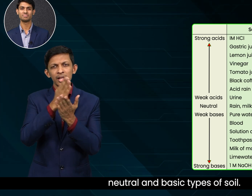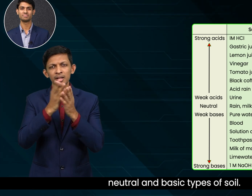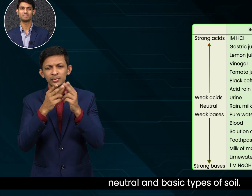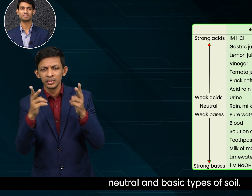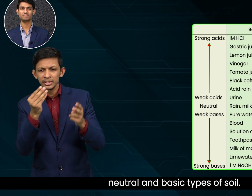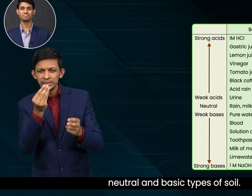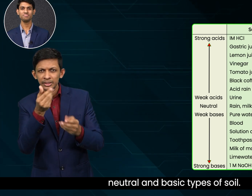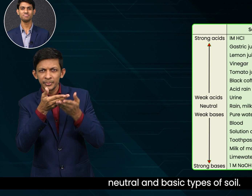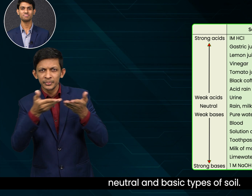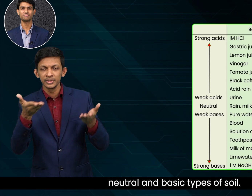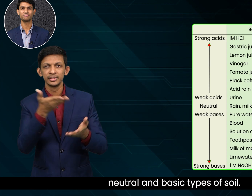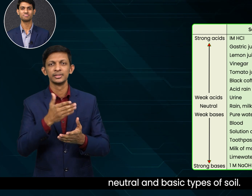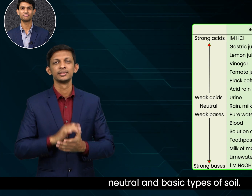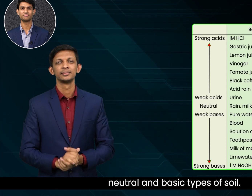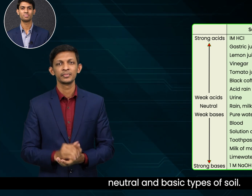soil.